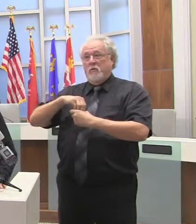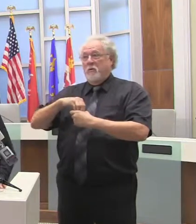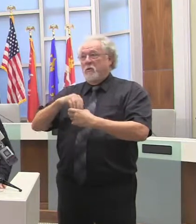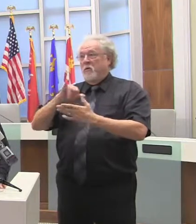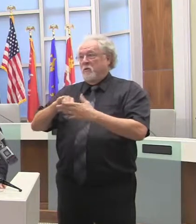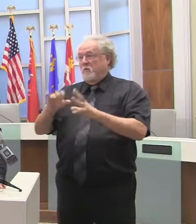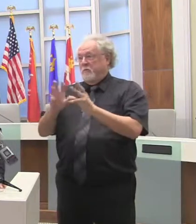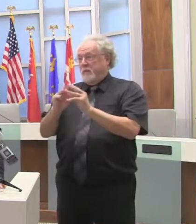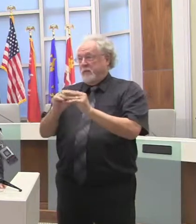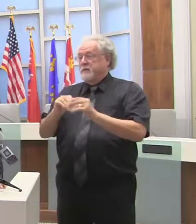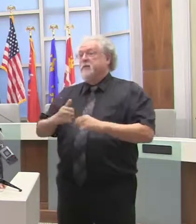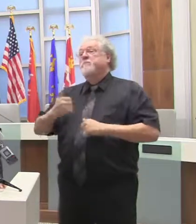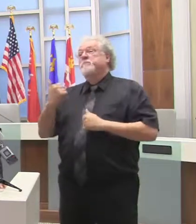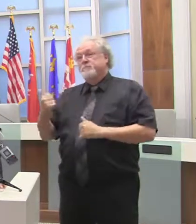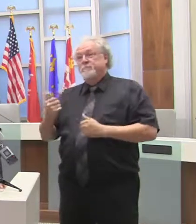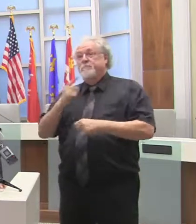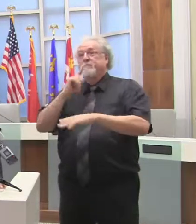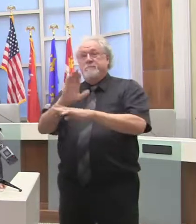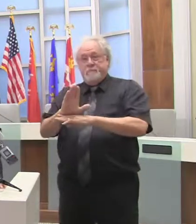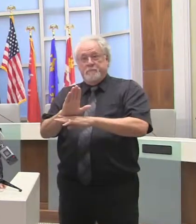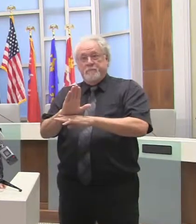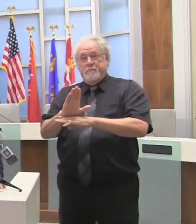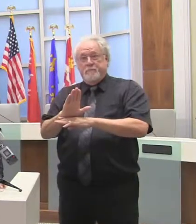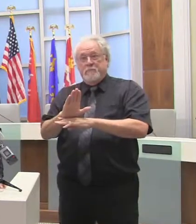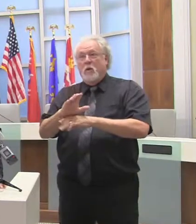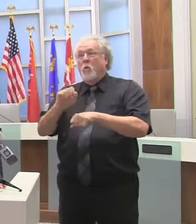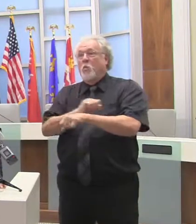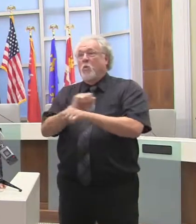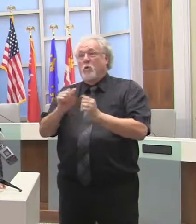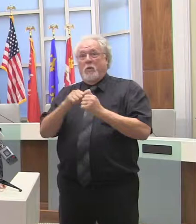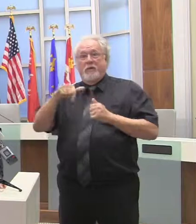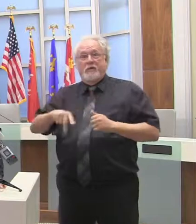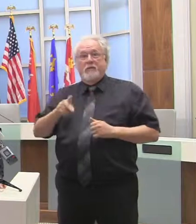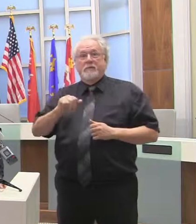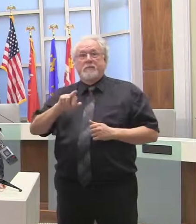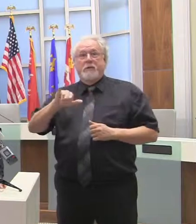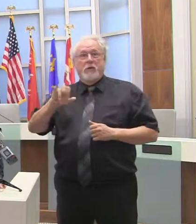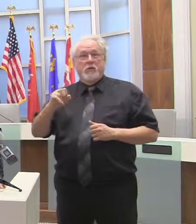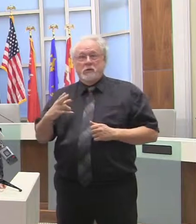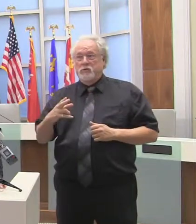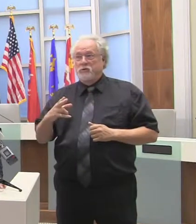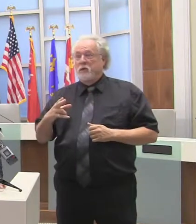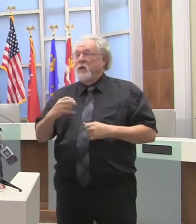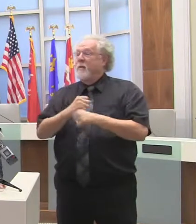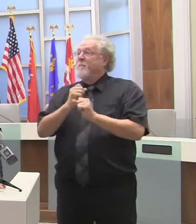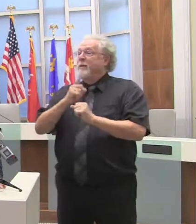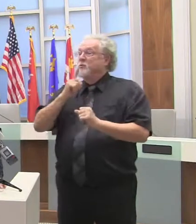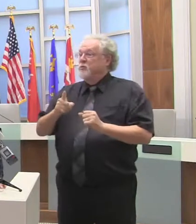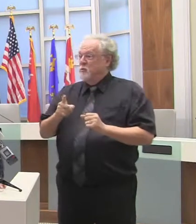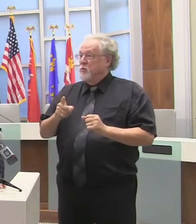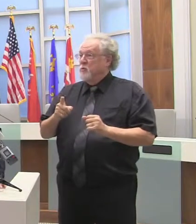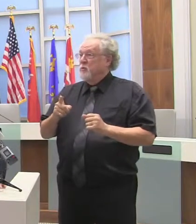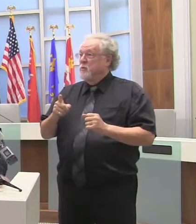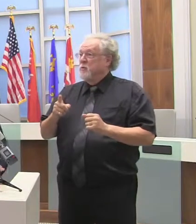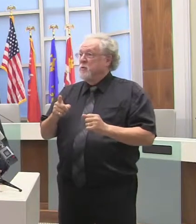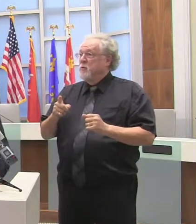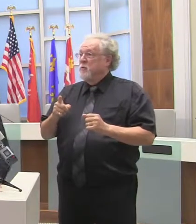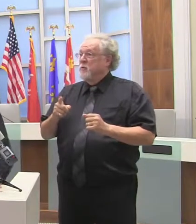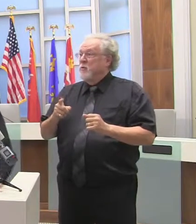in those meetings, and he has pledged to work with this parish government to make certain